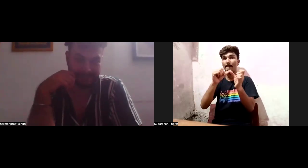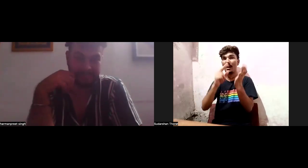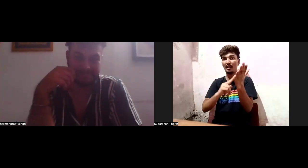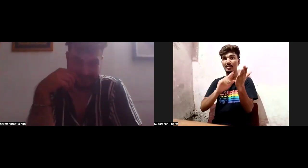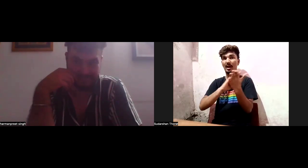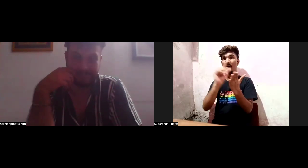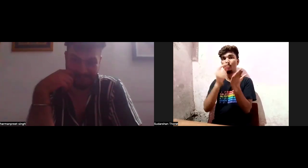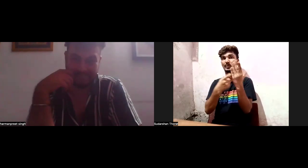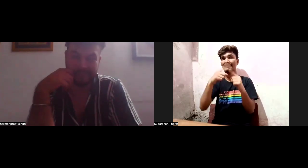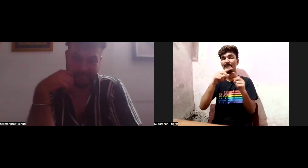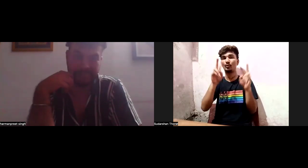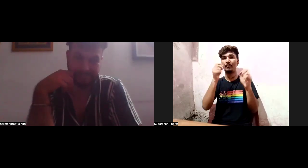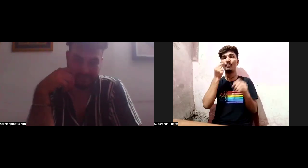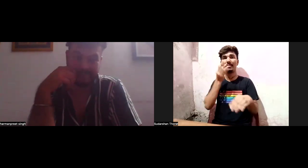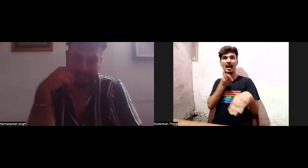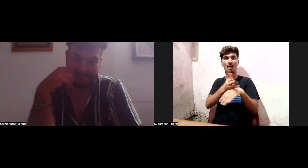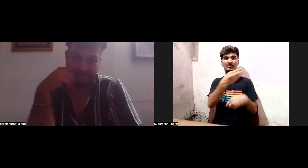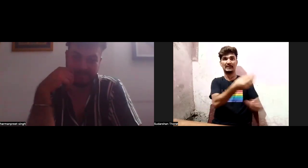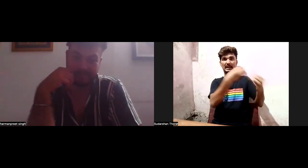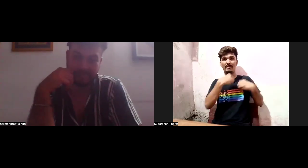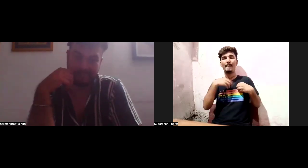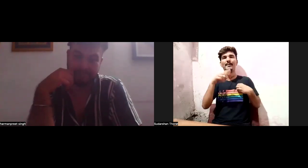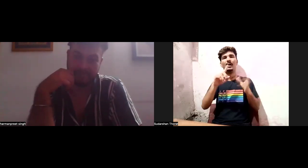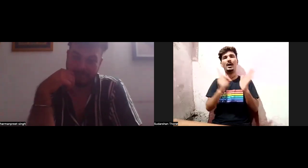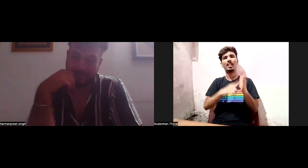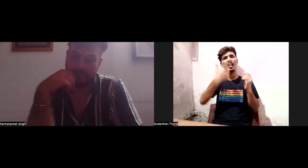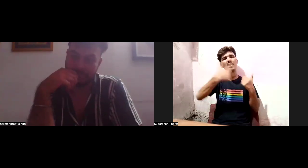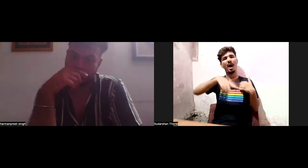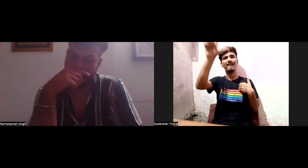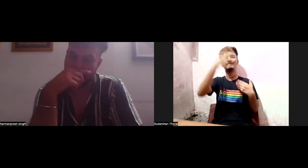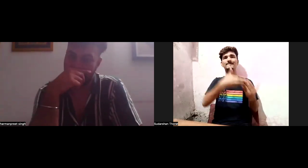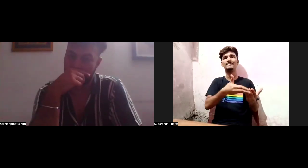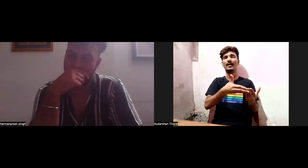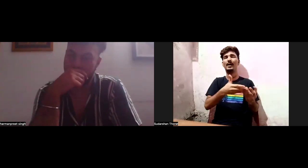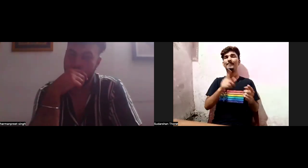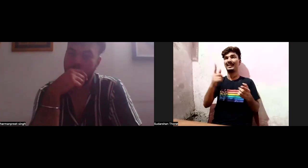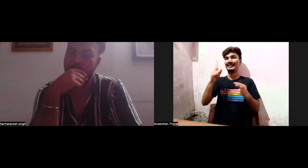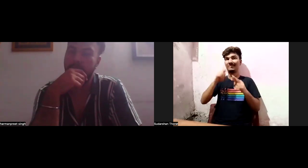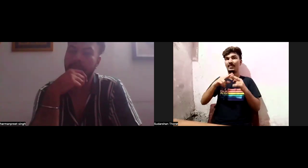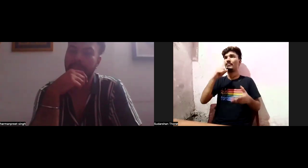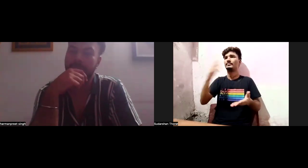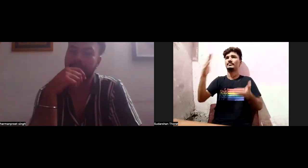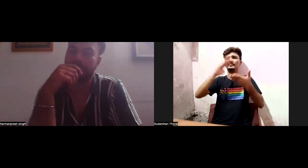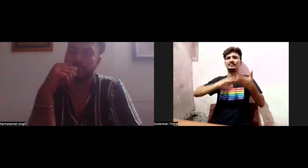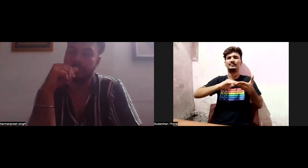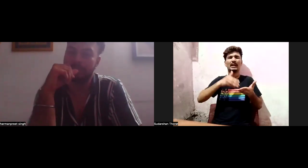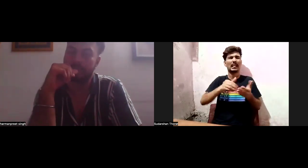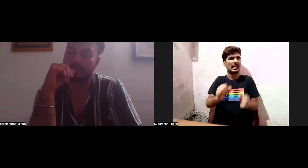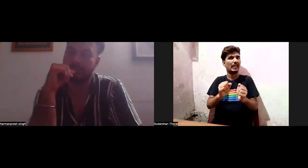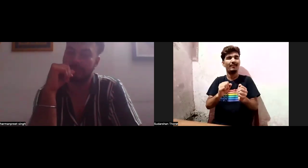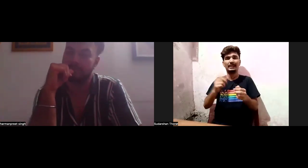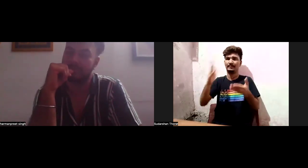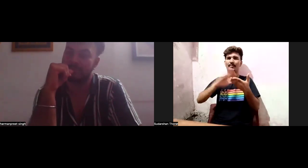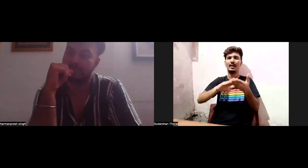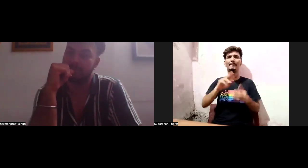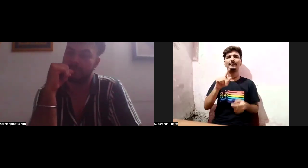their own family. They think that they have to survive with that identity only. So human hurt where a family